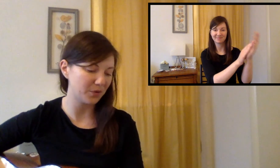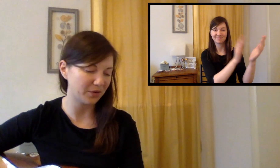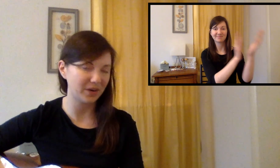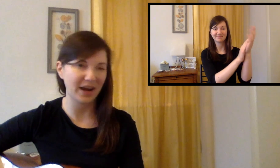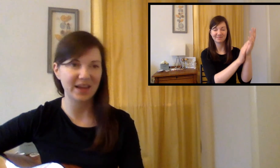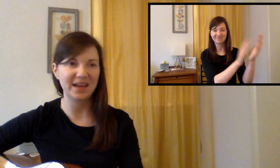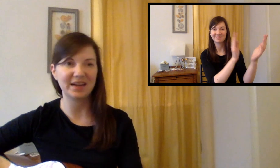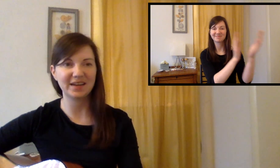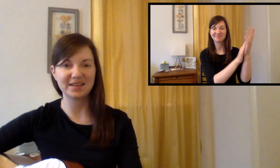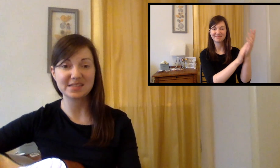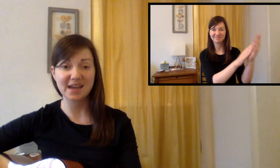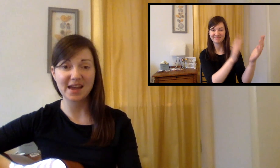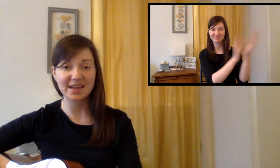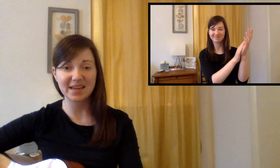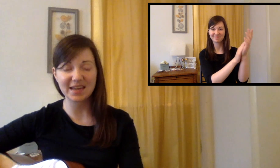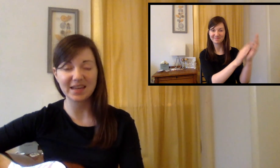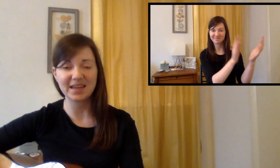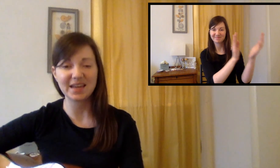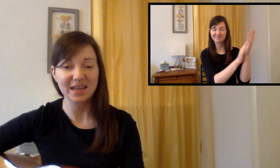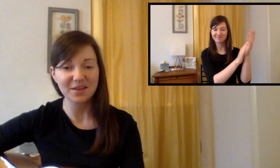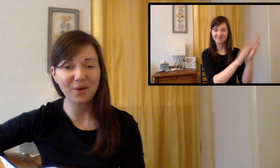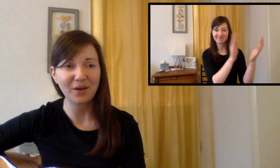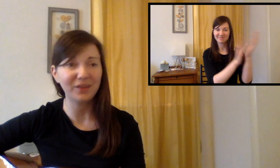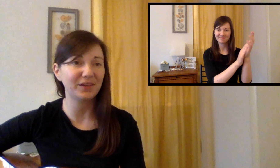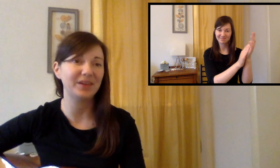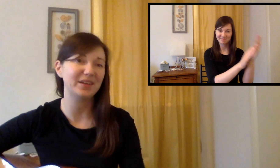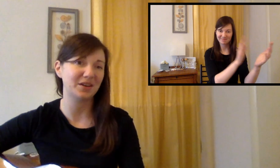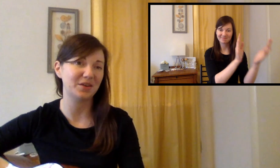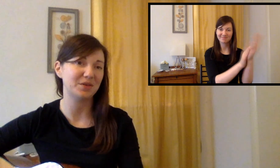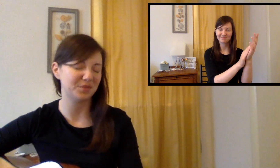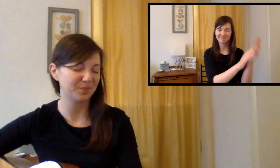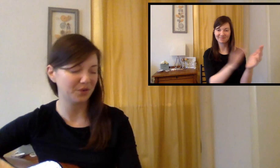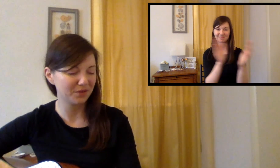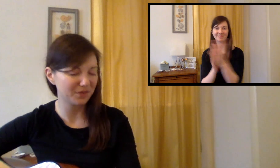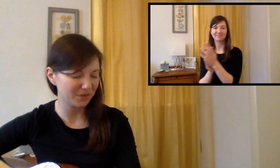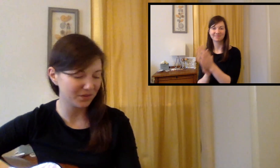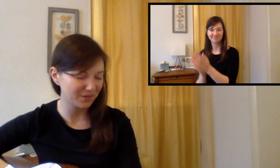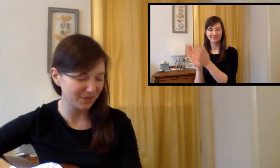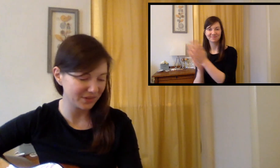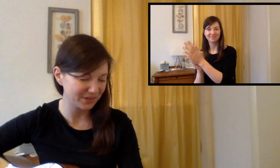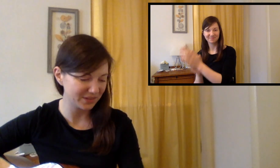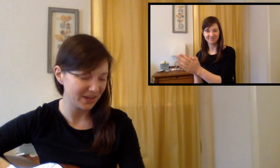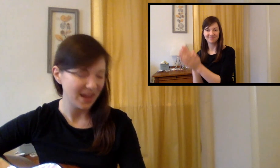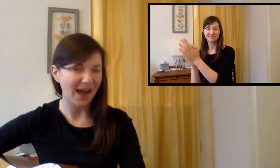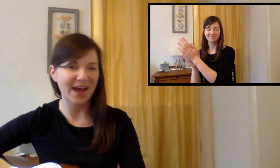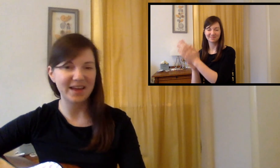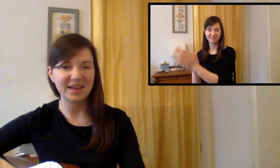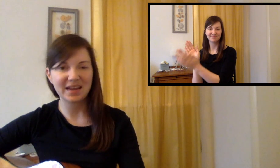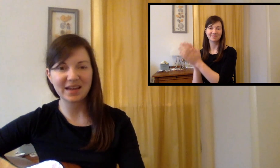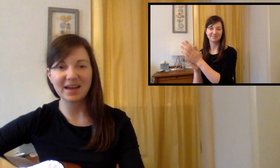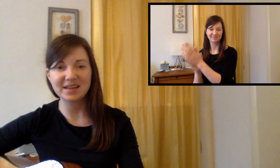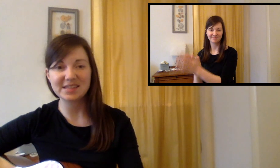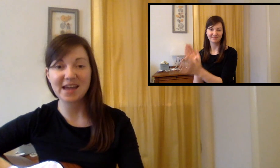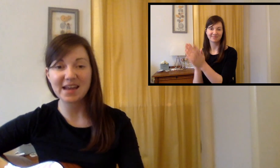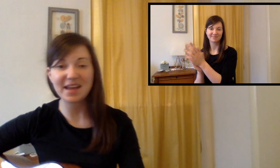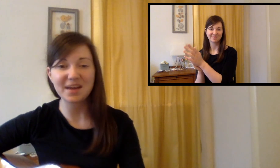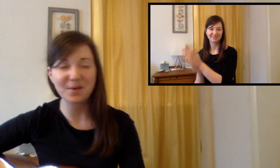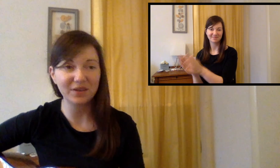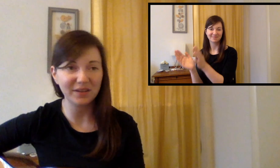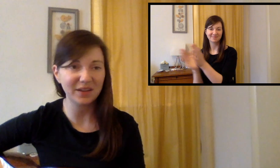I ain't gonna study war no more. I ain't gonna study war no